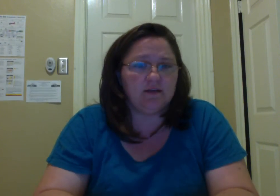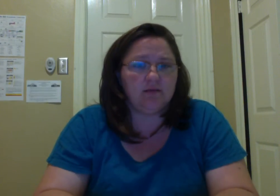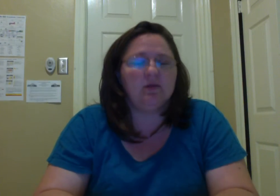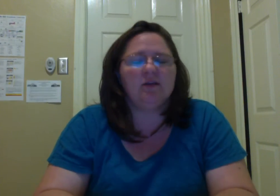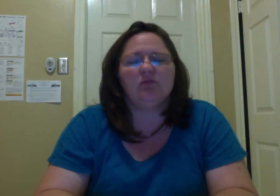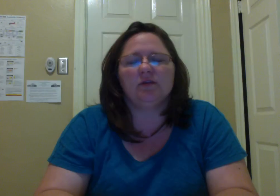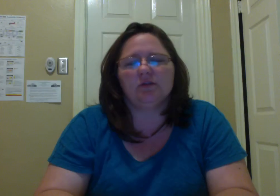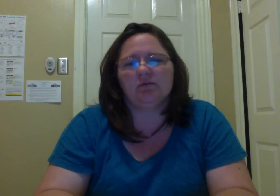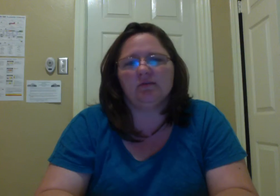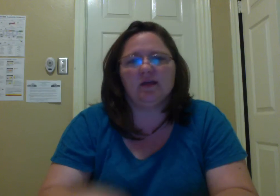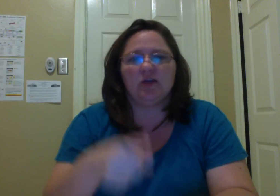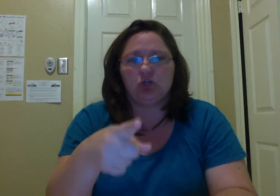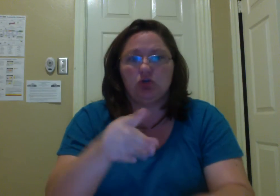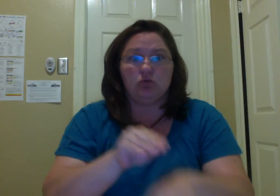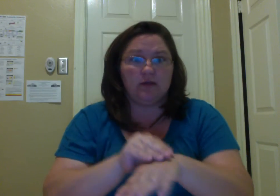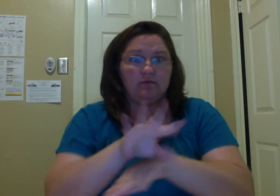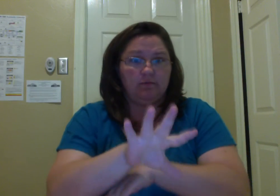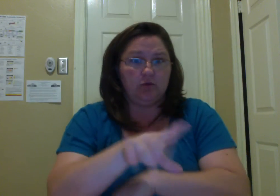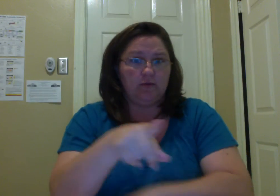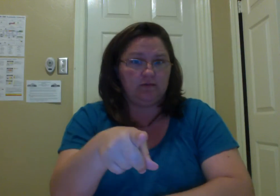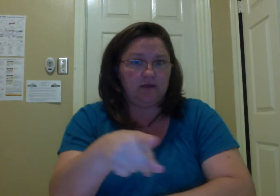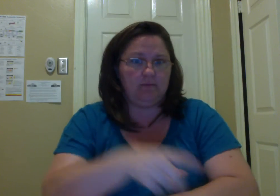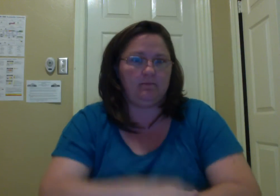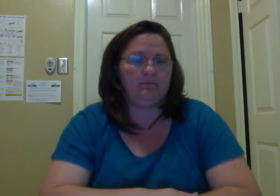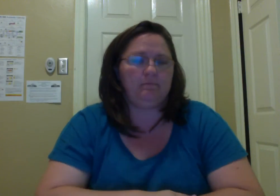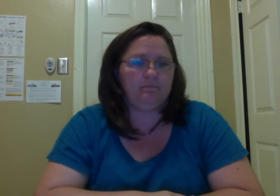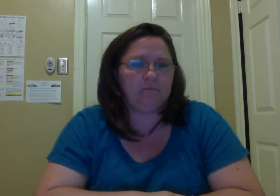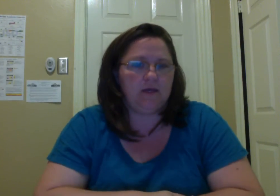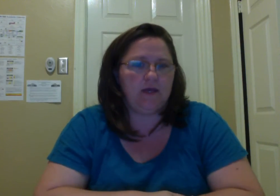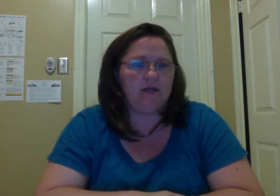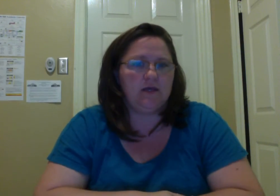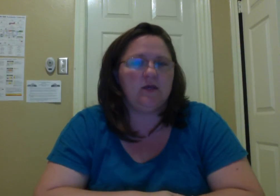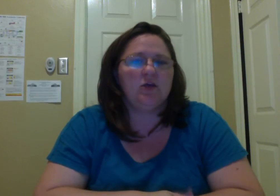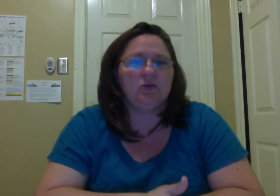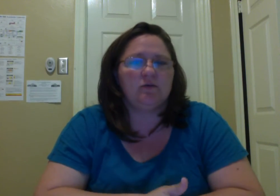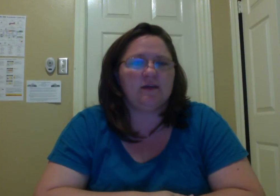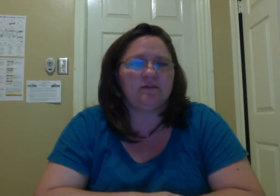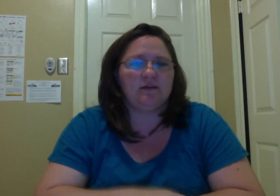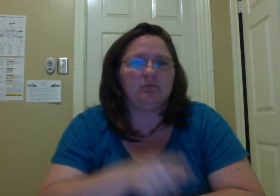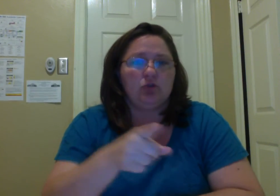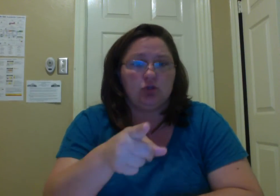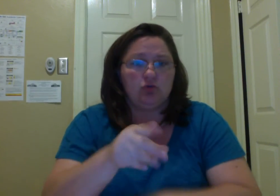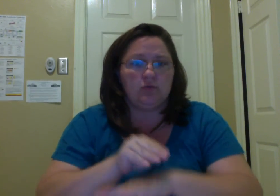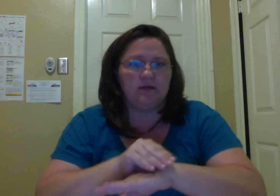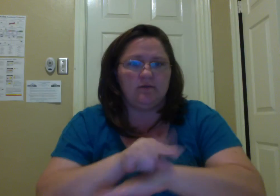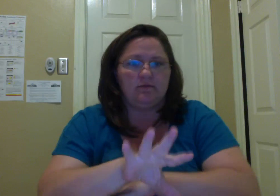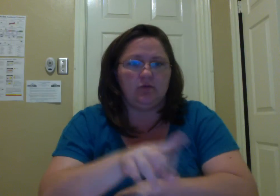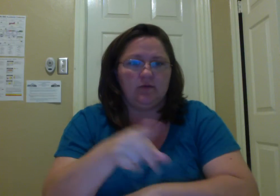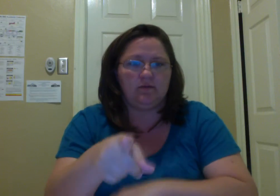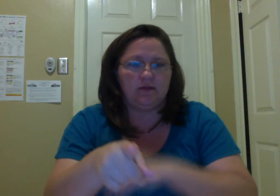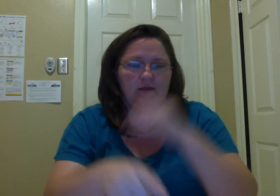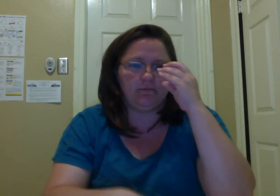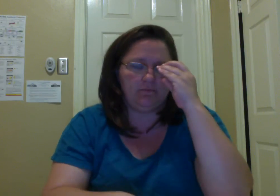him, and you literally would sign, you influence him. Okay? You infected him. You influence him.